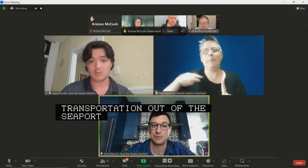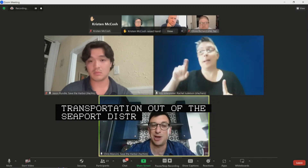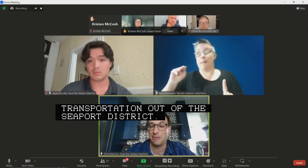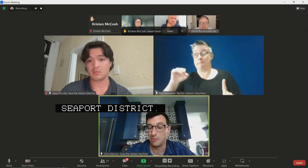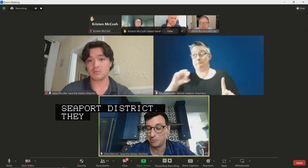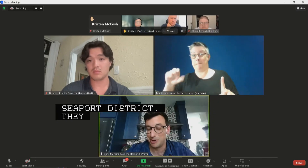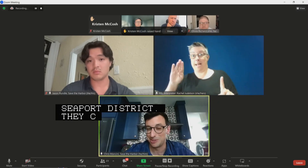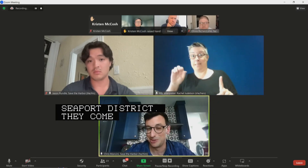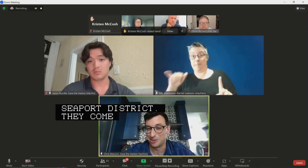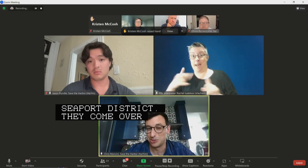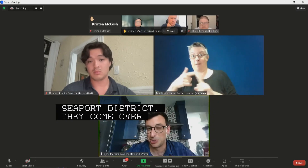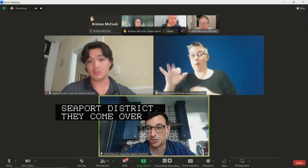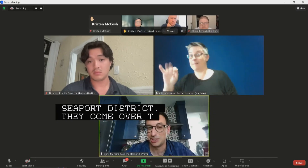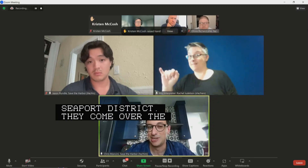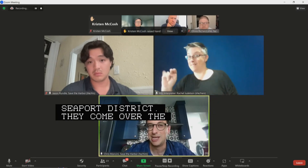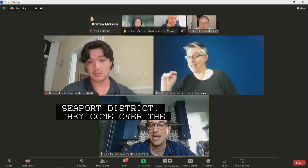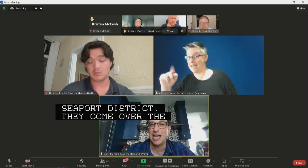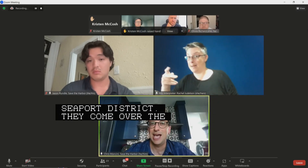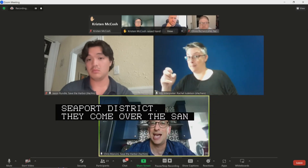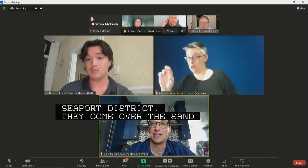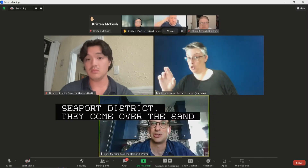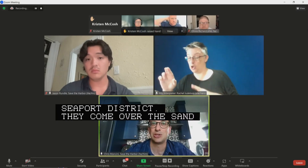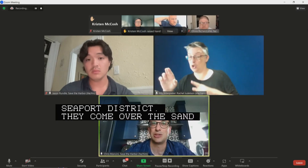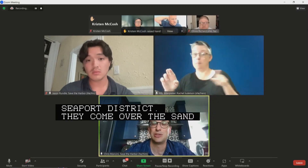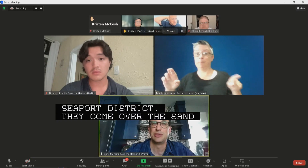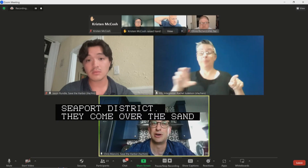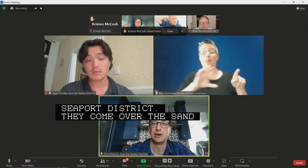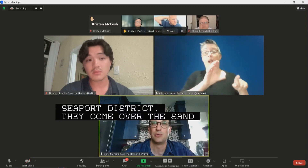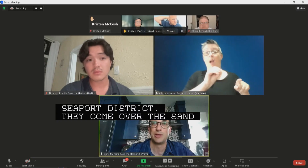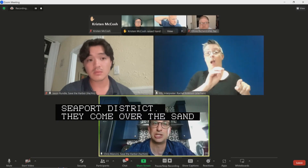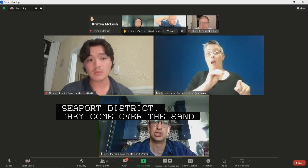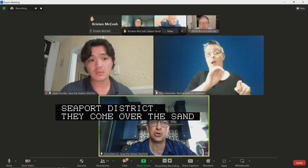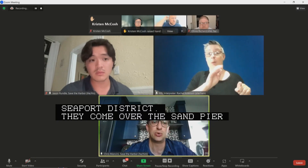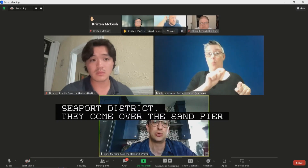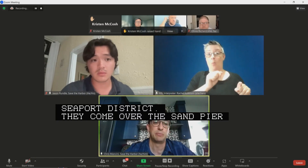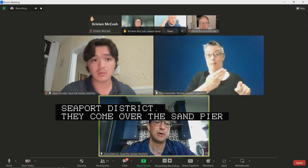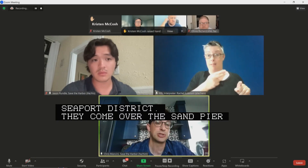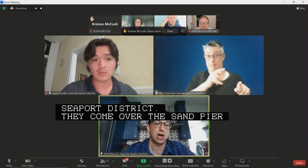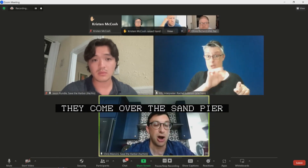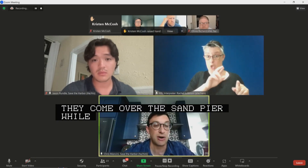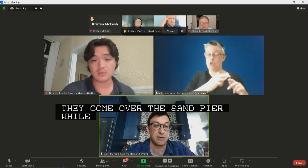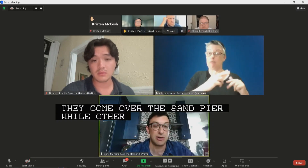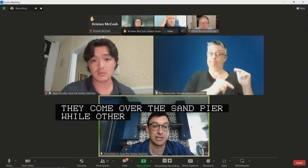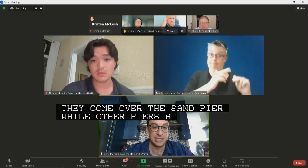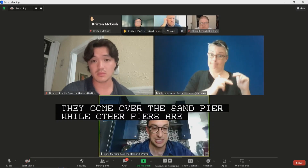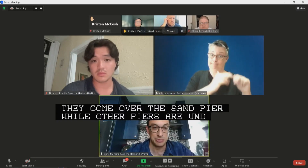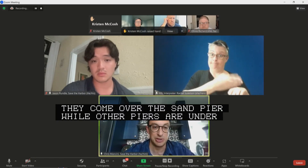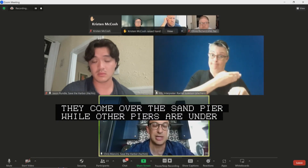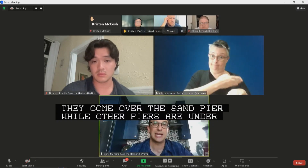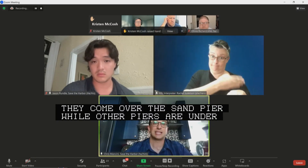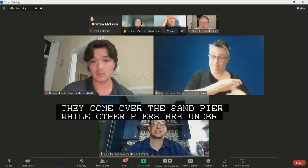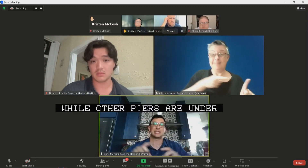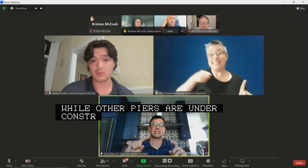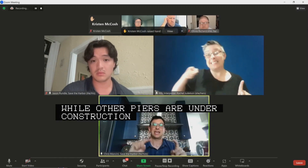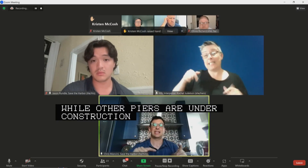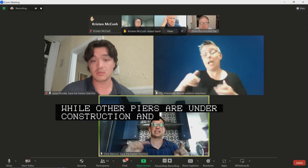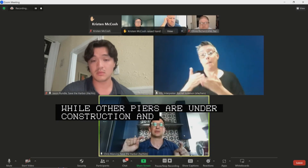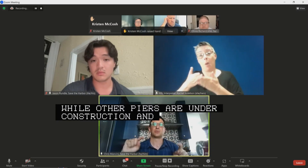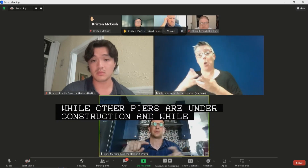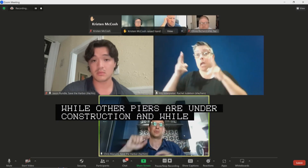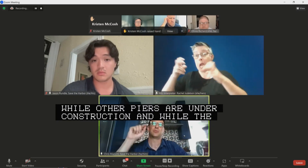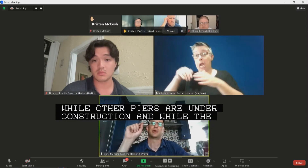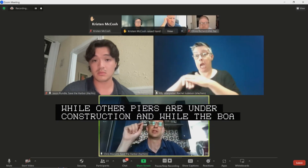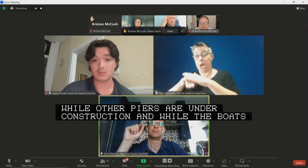while Commonwealth Pier is under construction. And the boats are accessible, it's